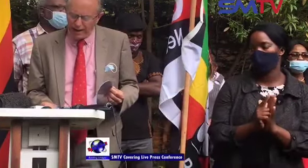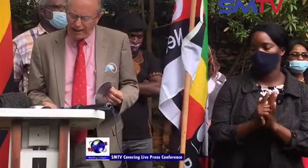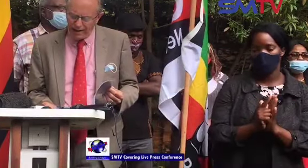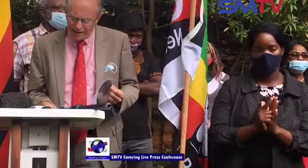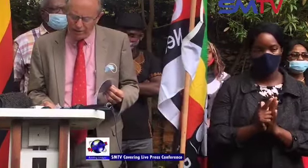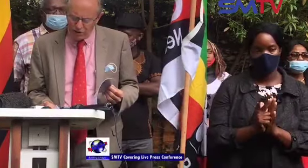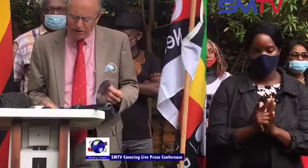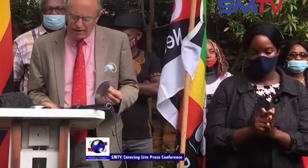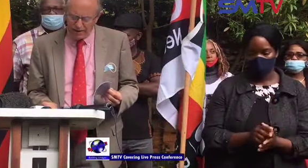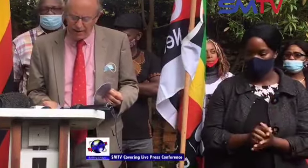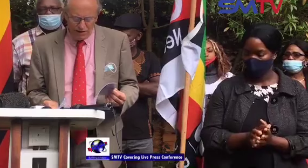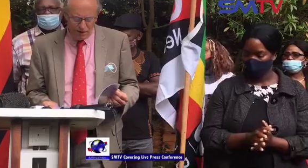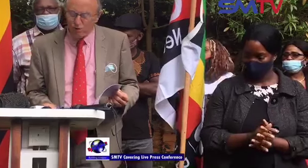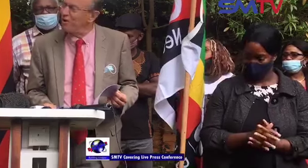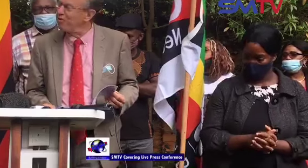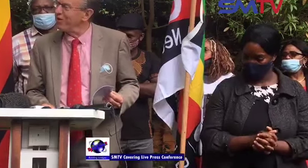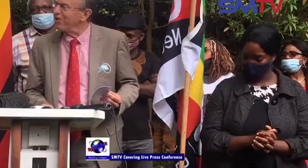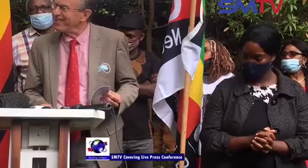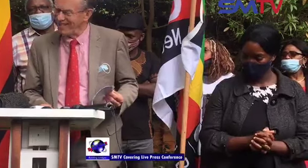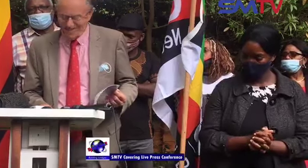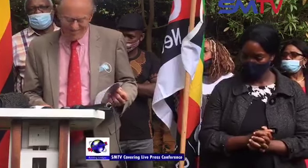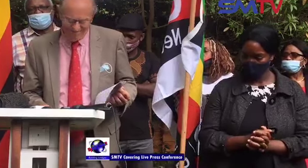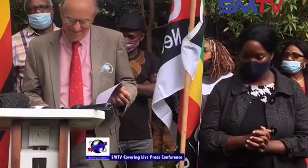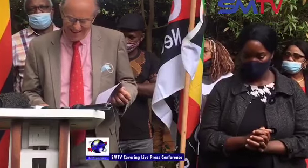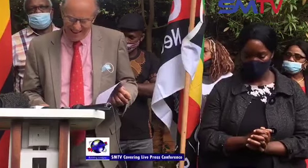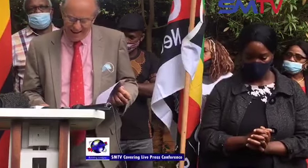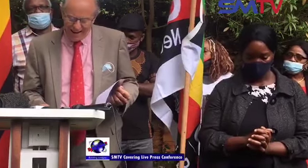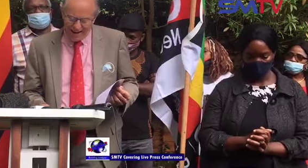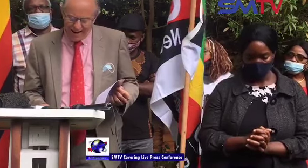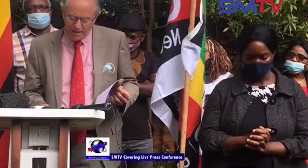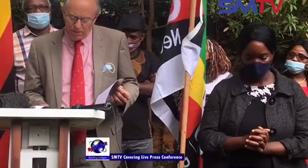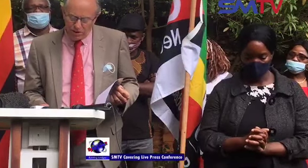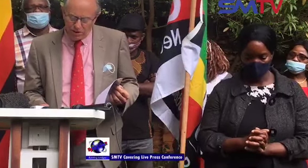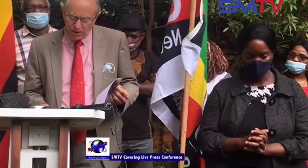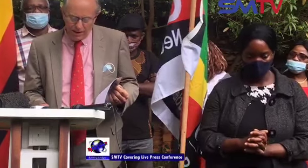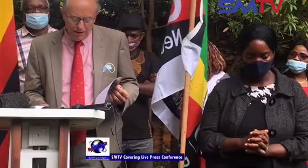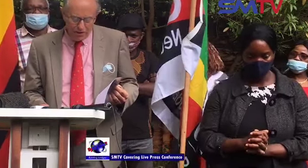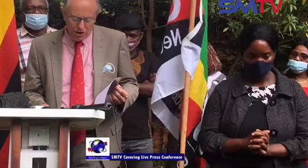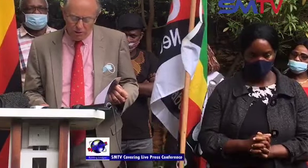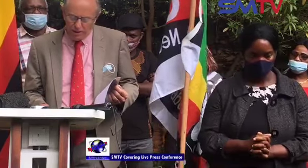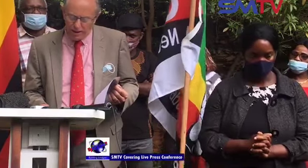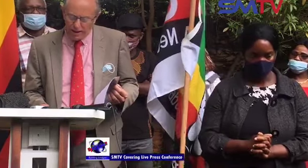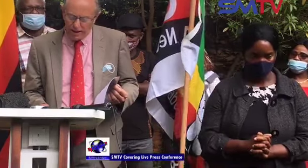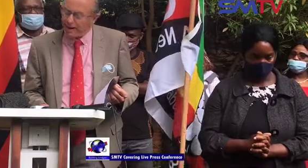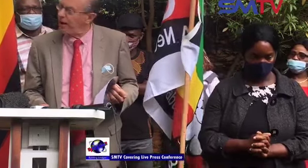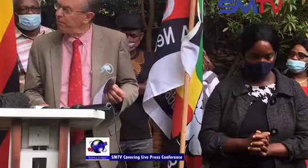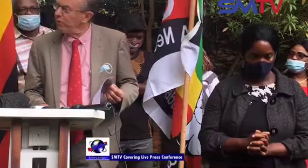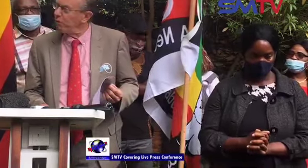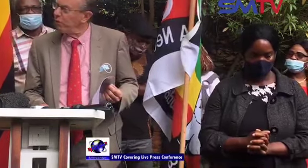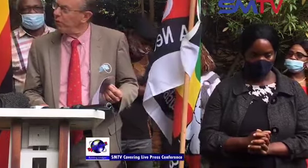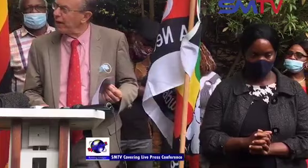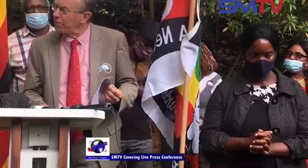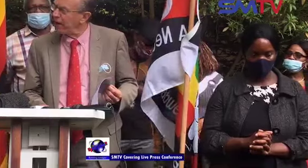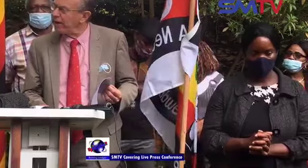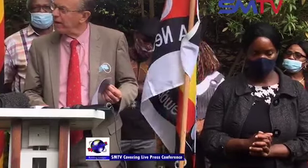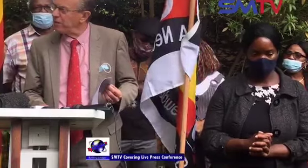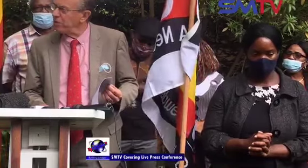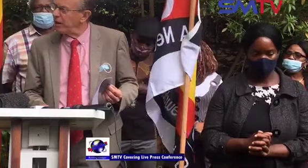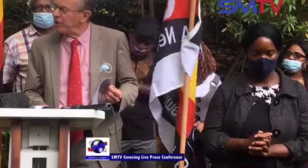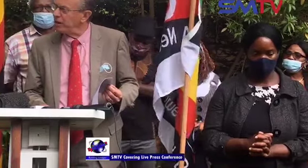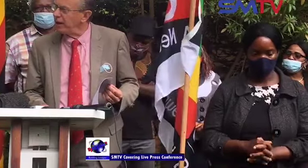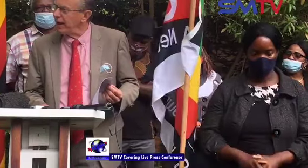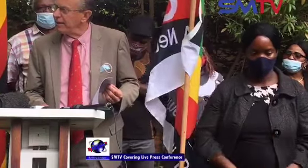Certainly, I'll give you a shortened version of this. So the accounts show that our income for that period